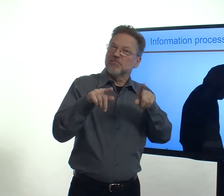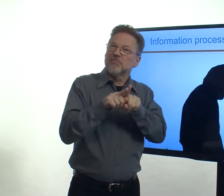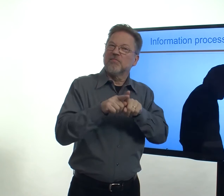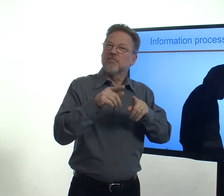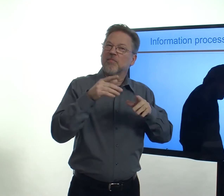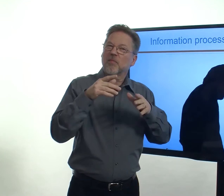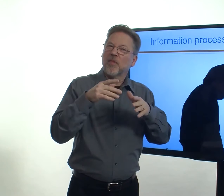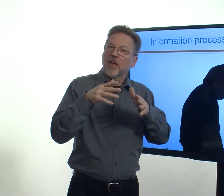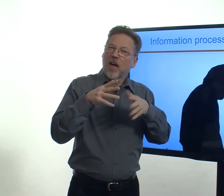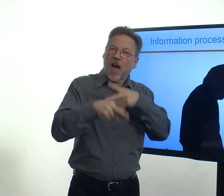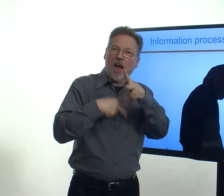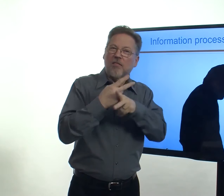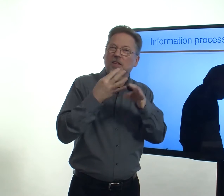they can use their left hand.